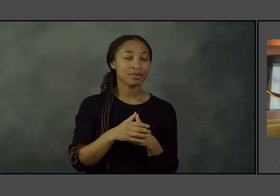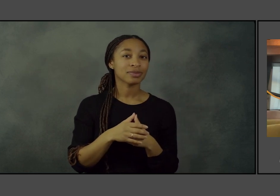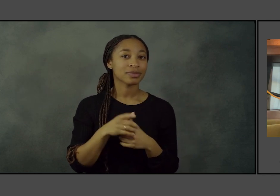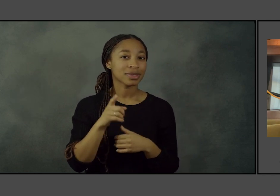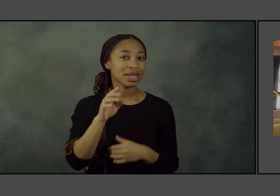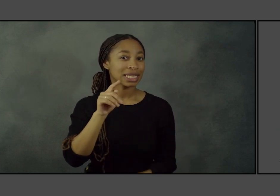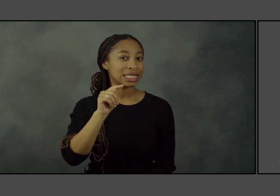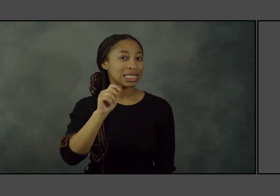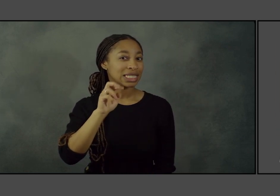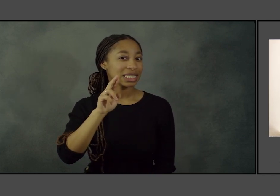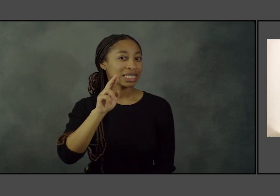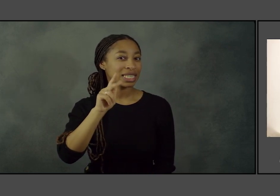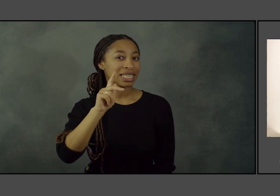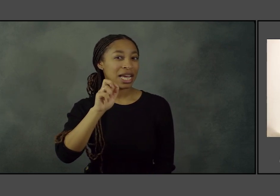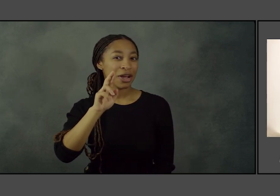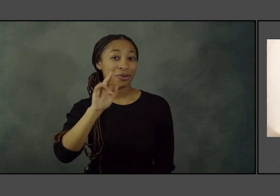Project.